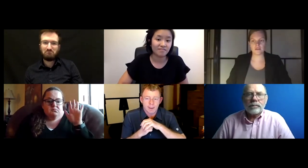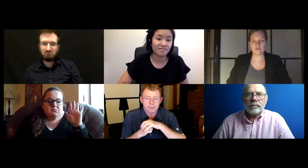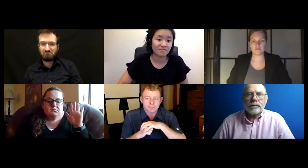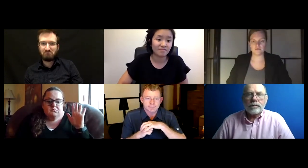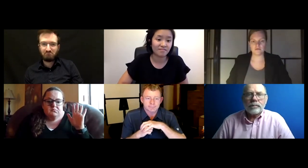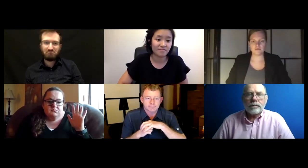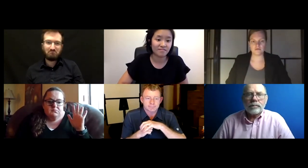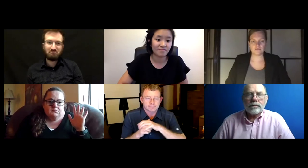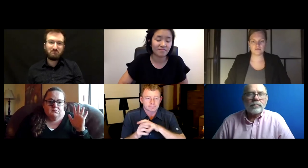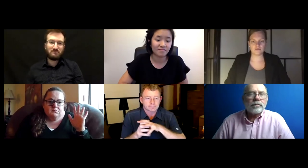people.